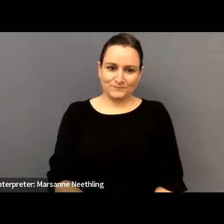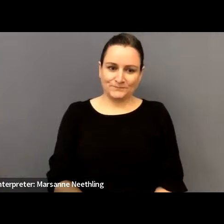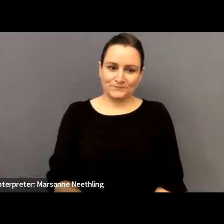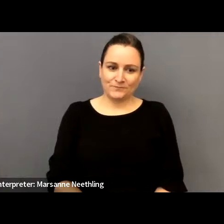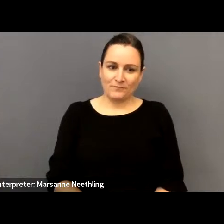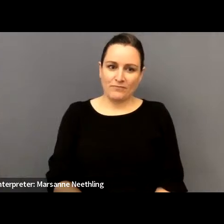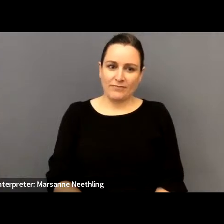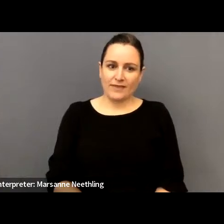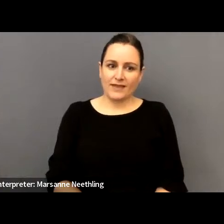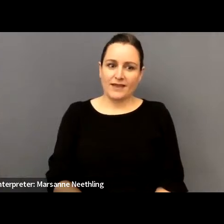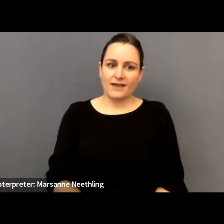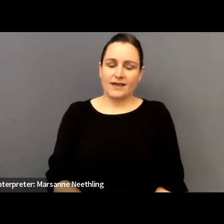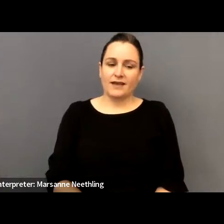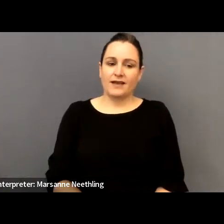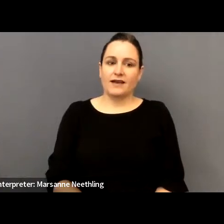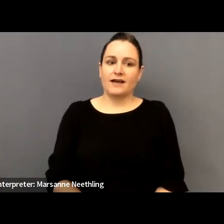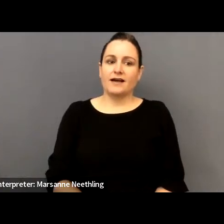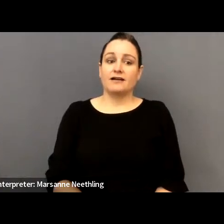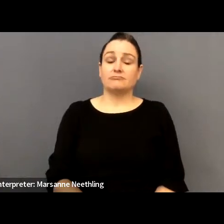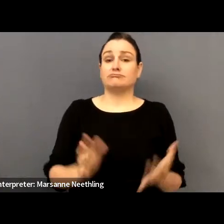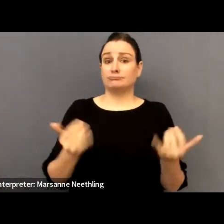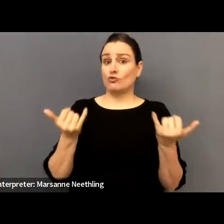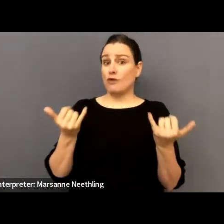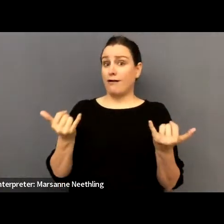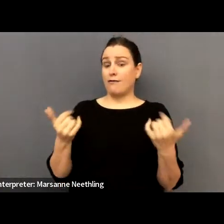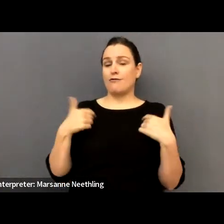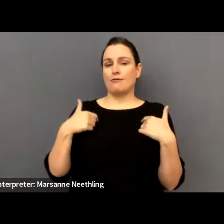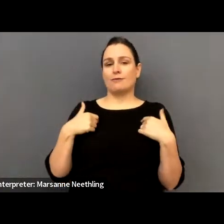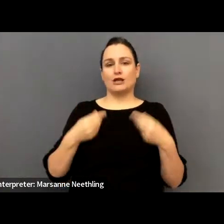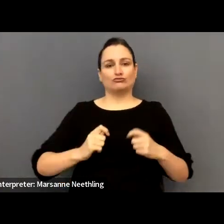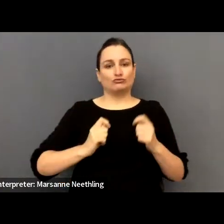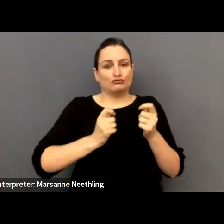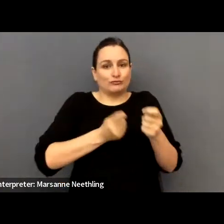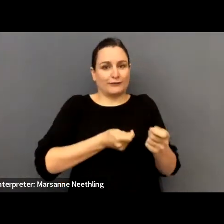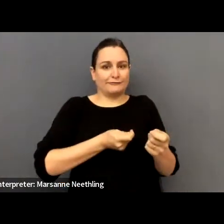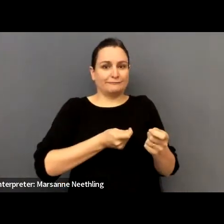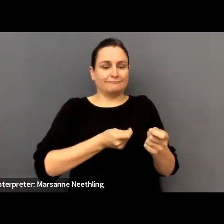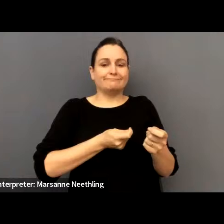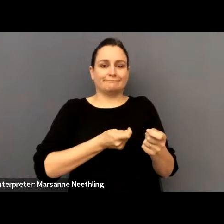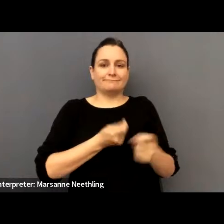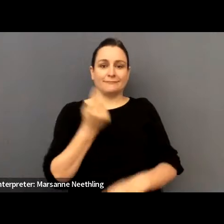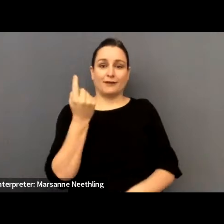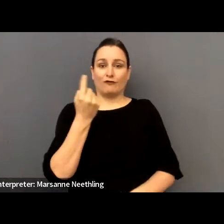Colleagues, I want to now give our first